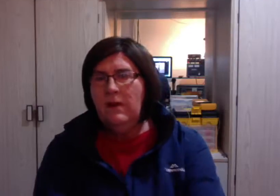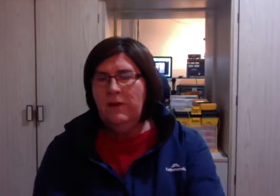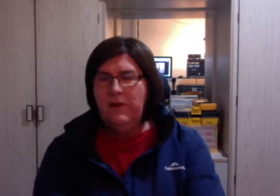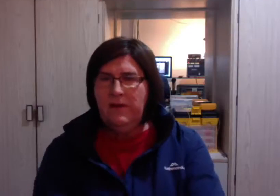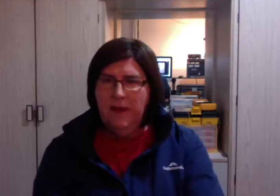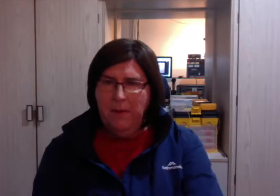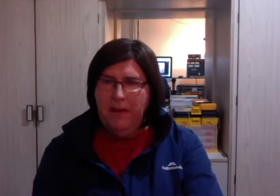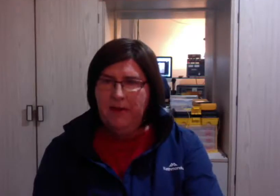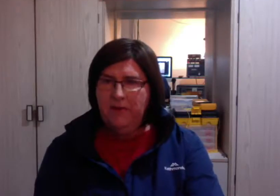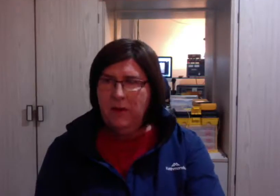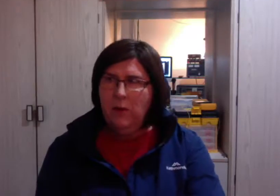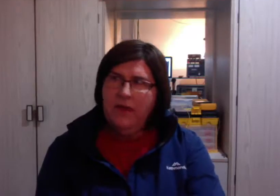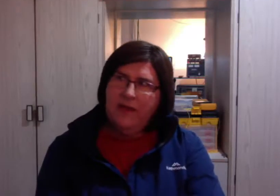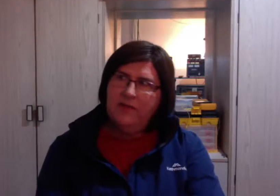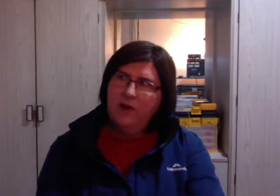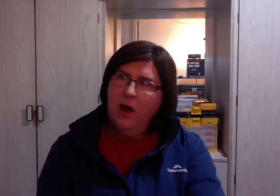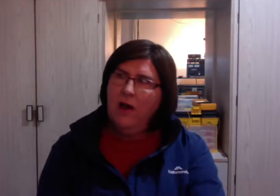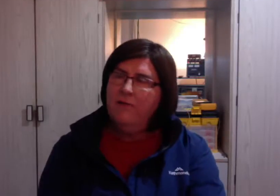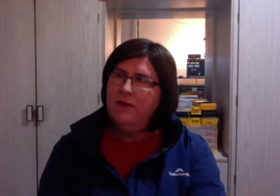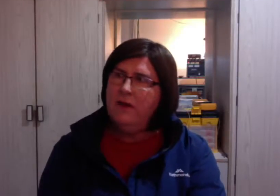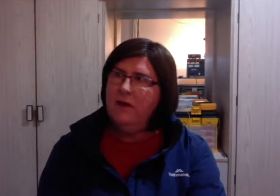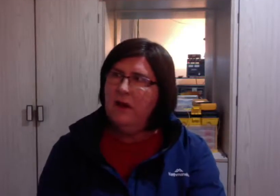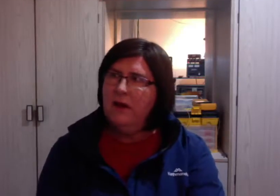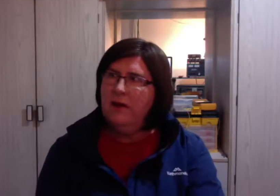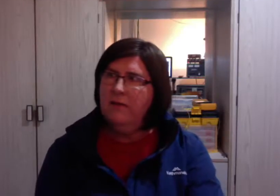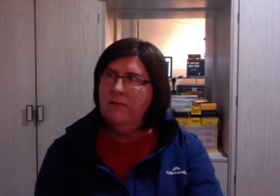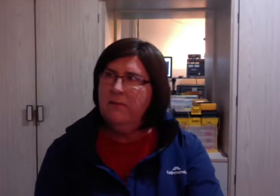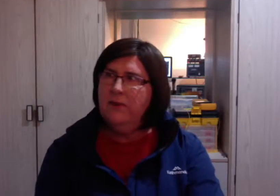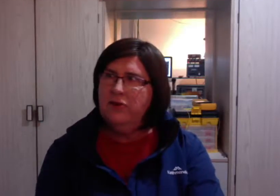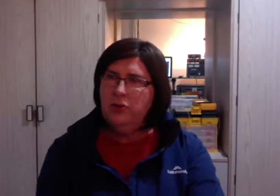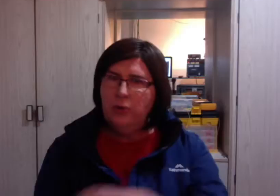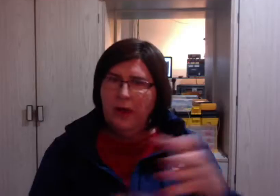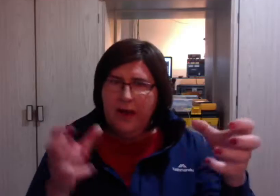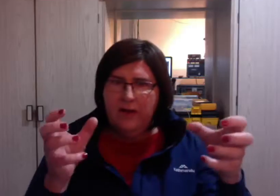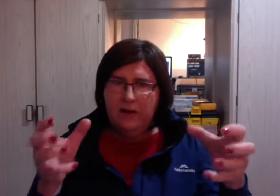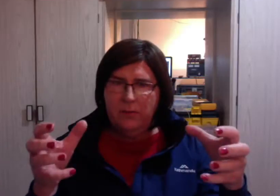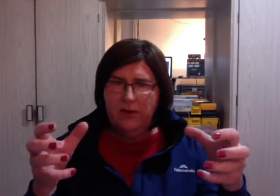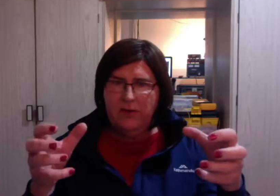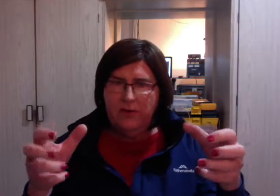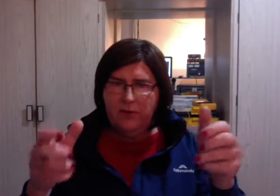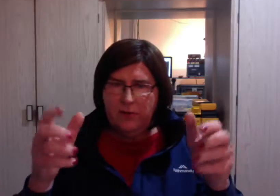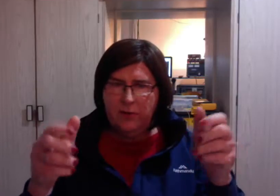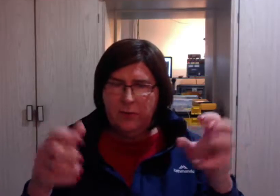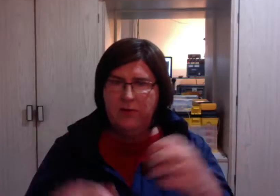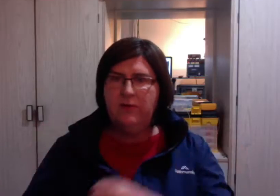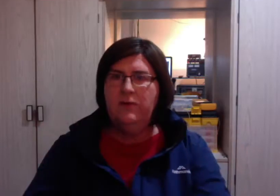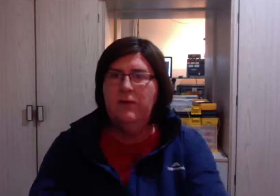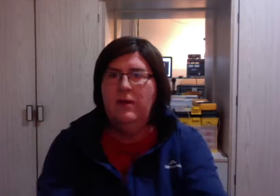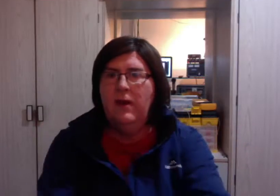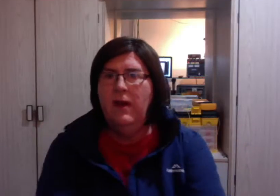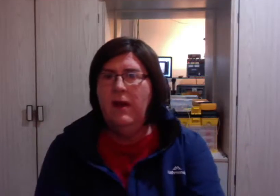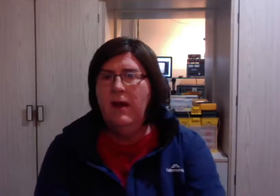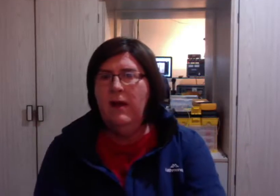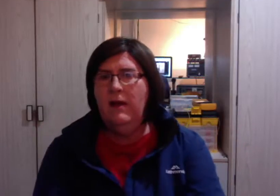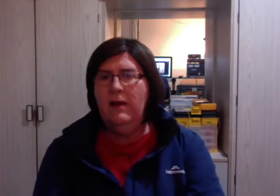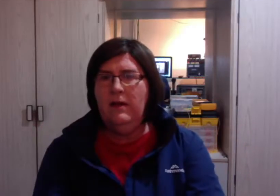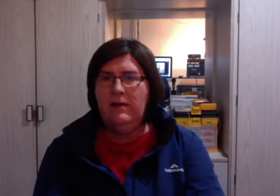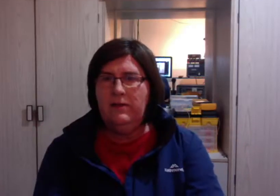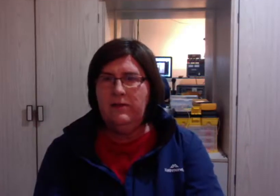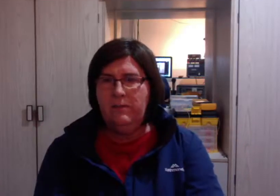So the Thumper Max, though, or that style of thing, a dual-headed compressor, so it's got two pistons, is